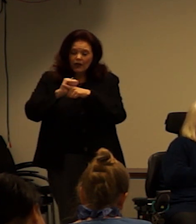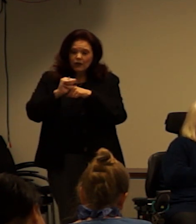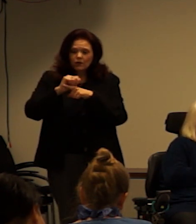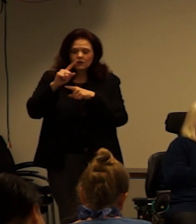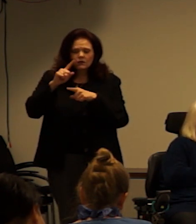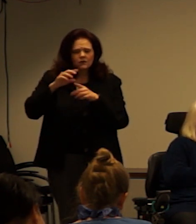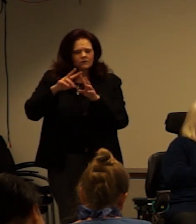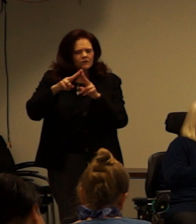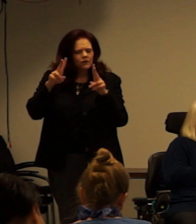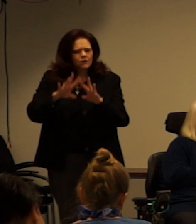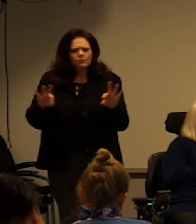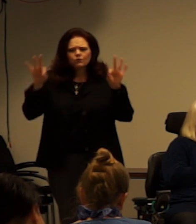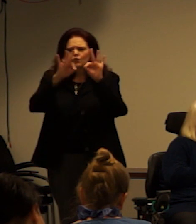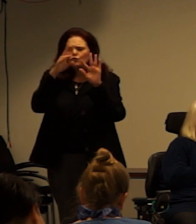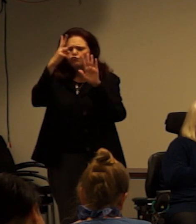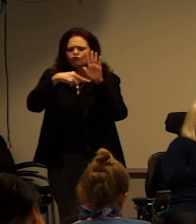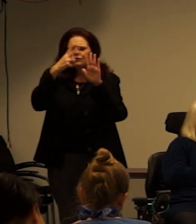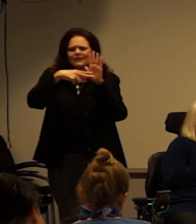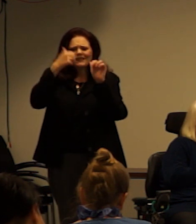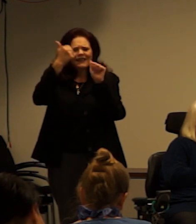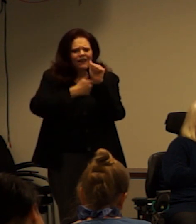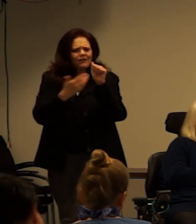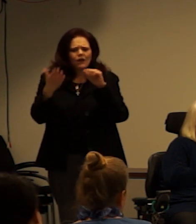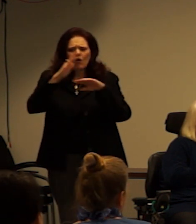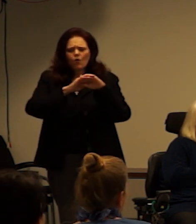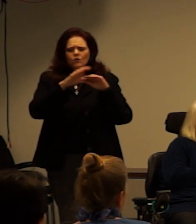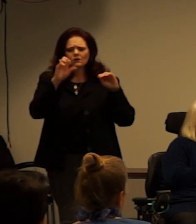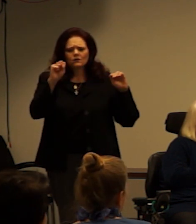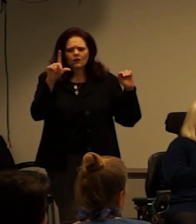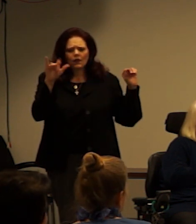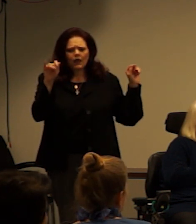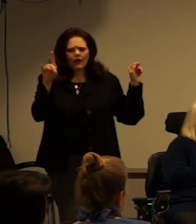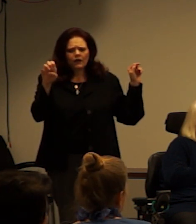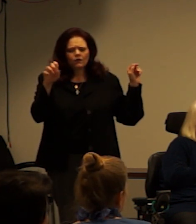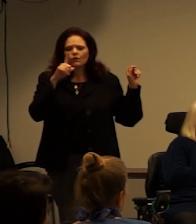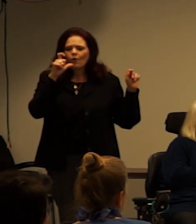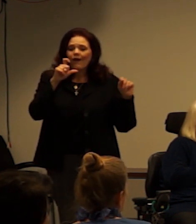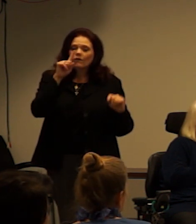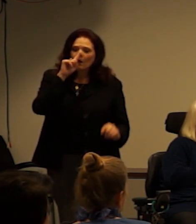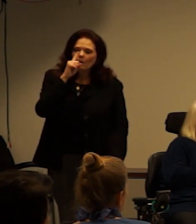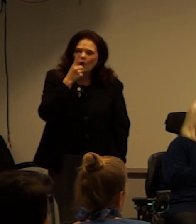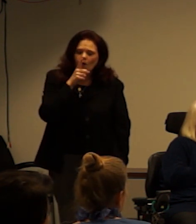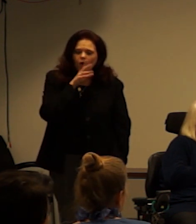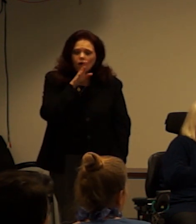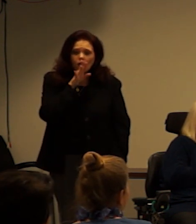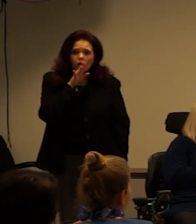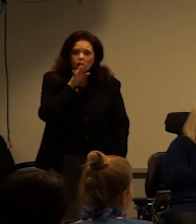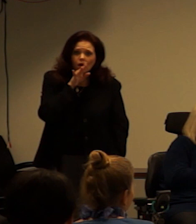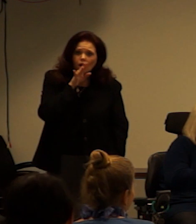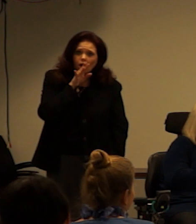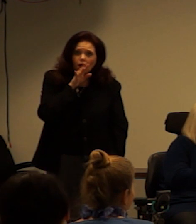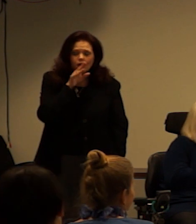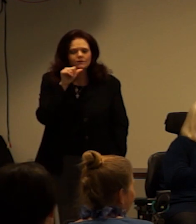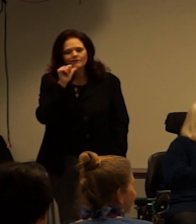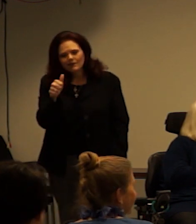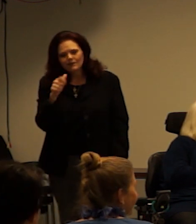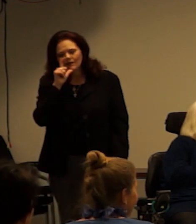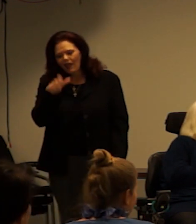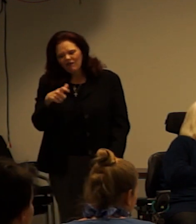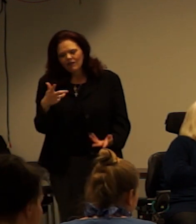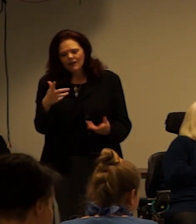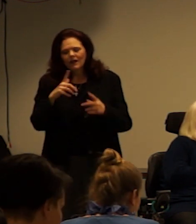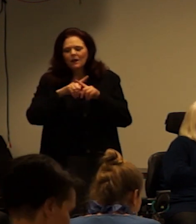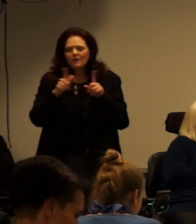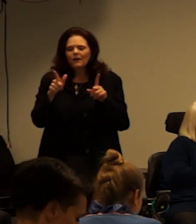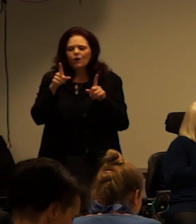you read everything on the slide. You do not have to read it in a boring way, you know? But you